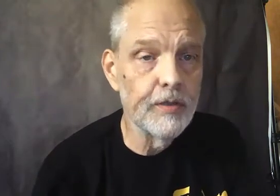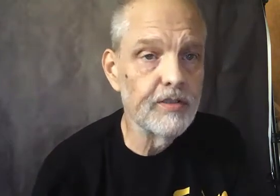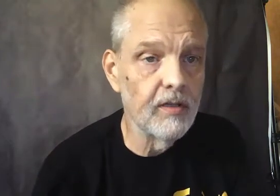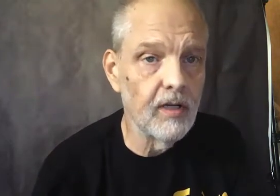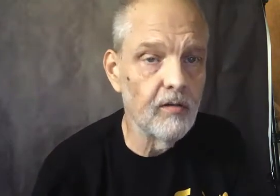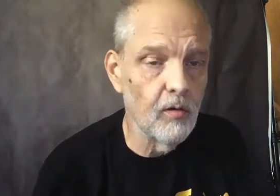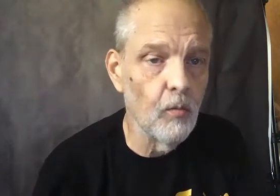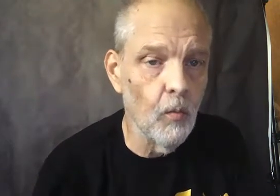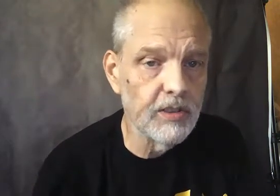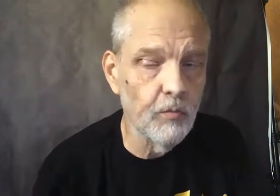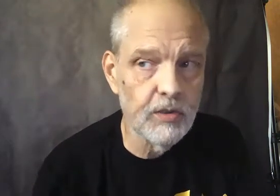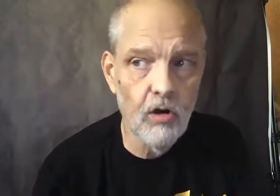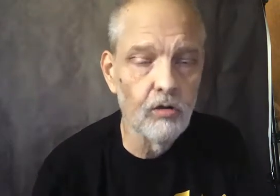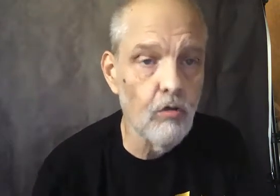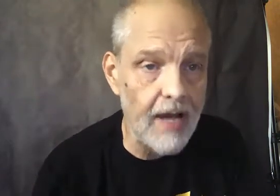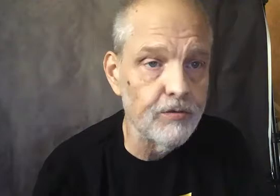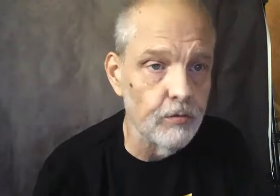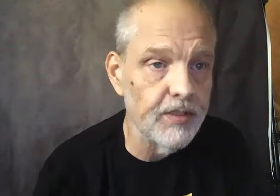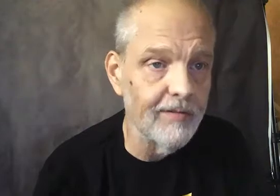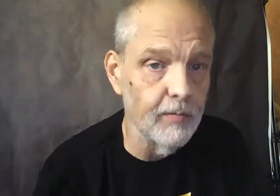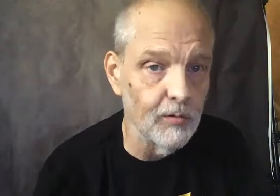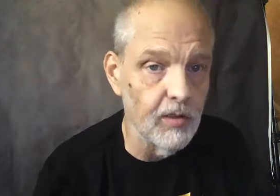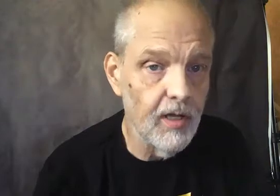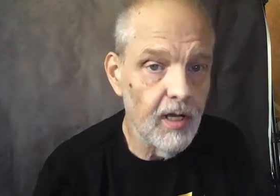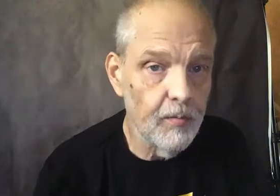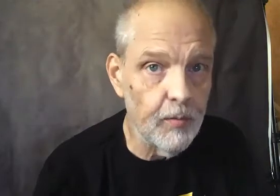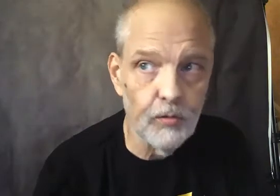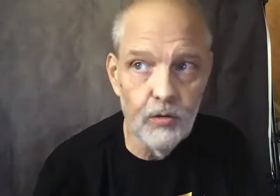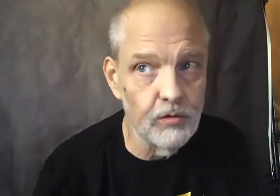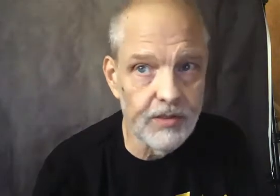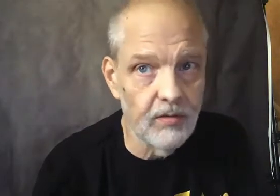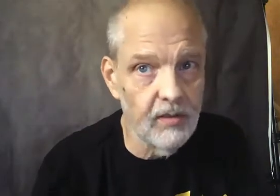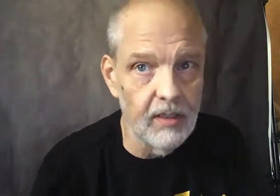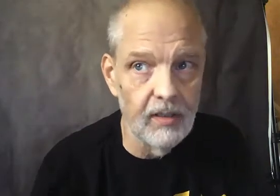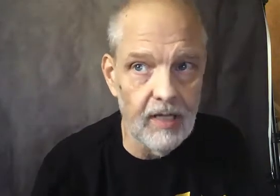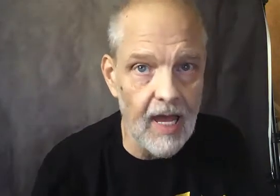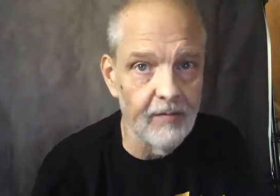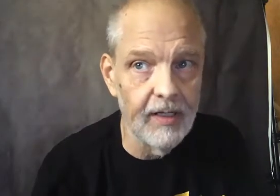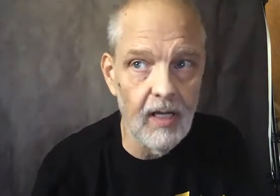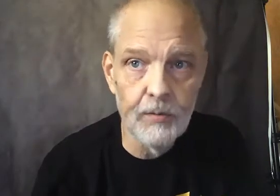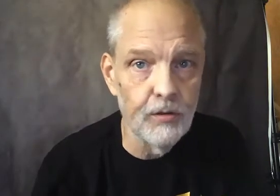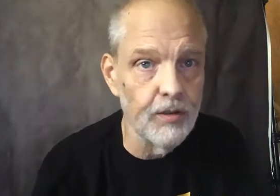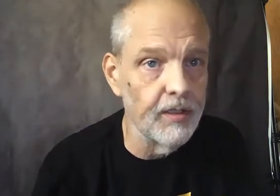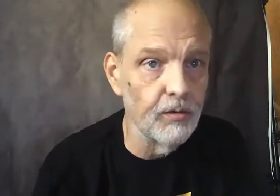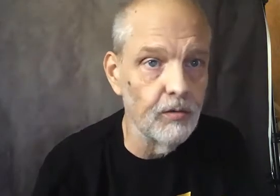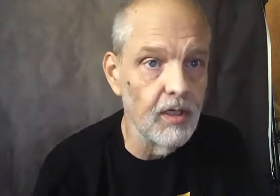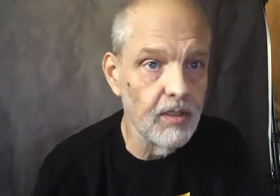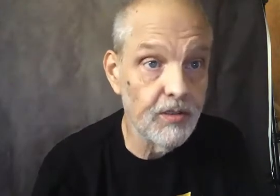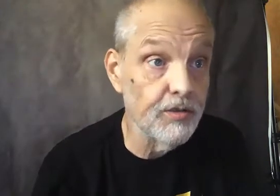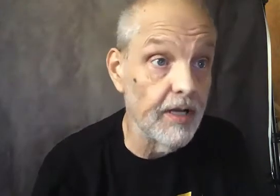reach what's called grassroots deaf people who just didn't have any opportunity to socialize